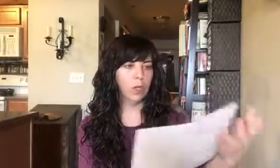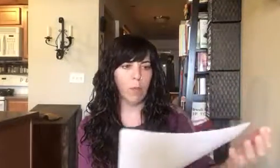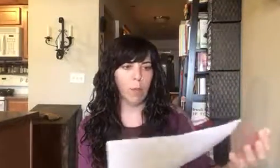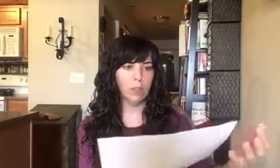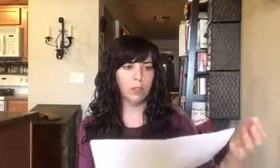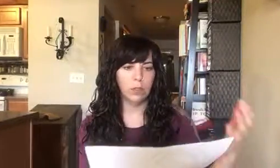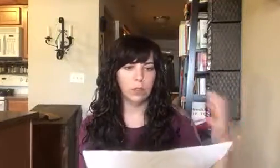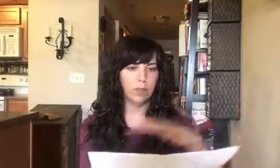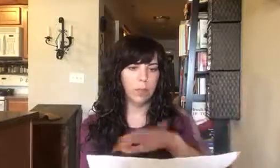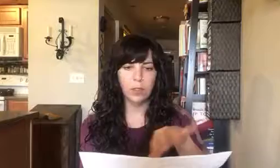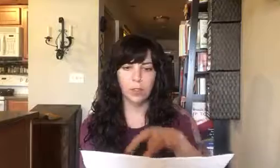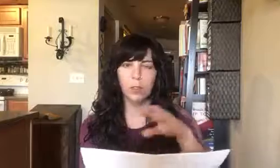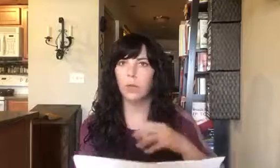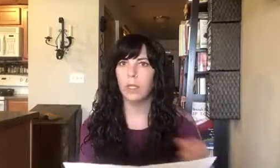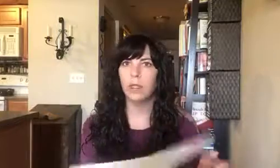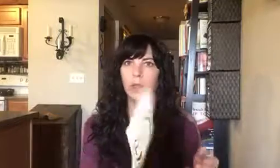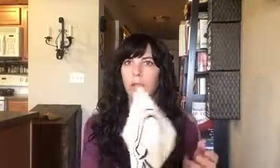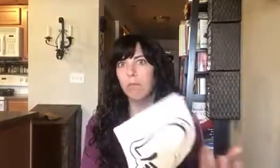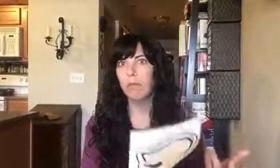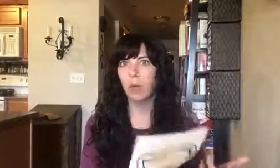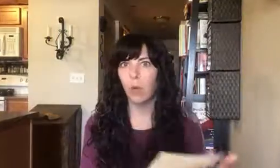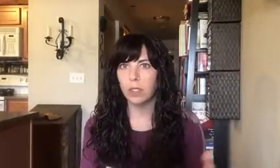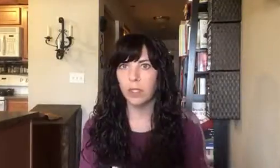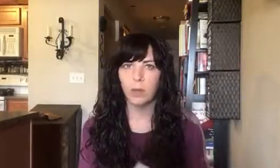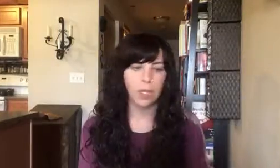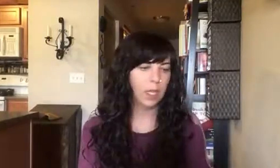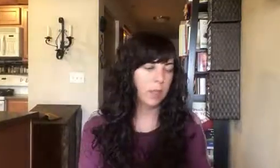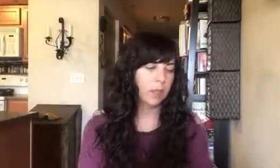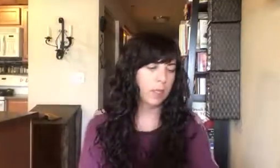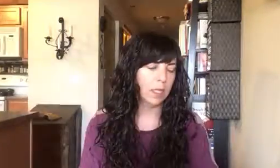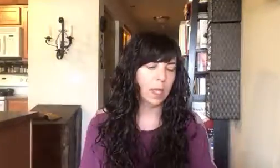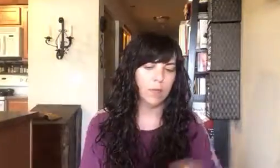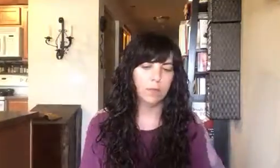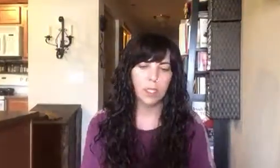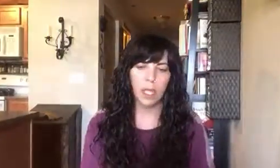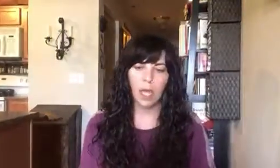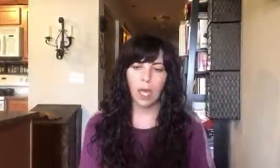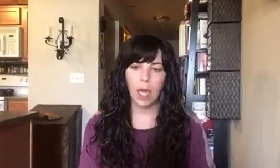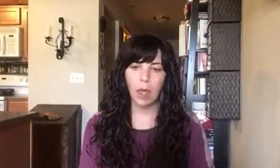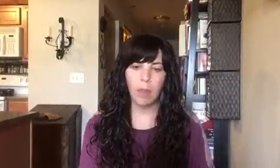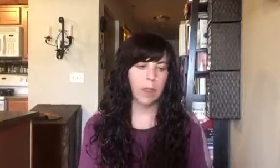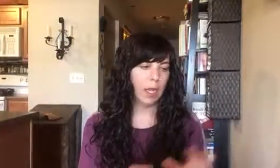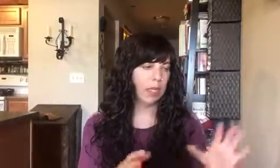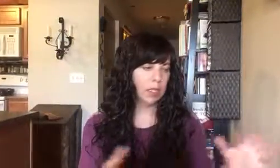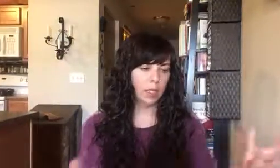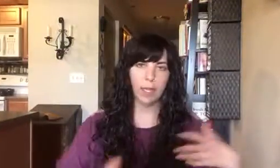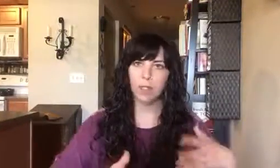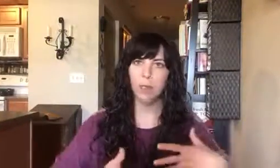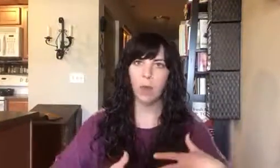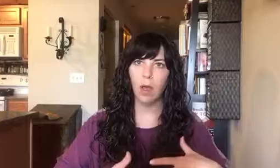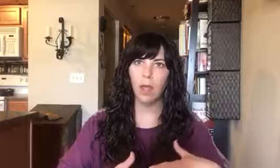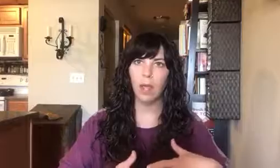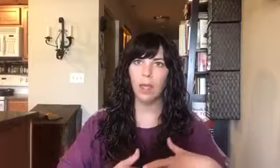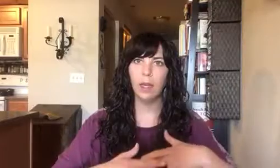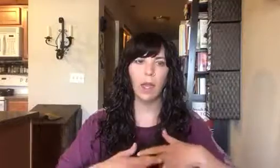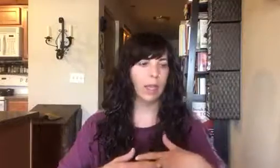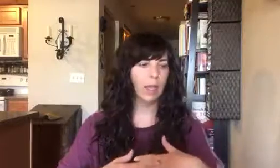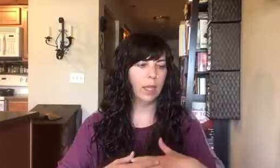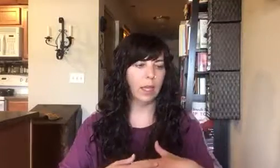a moment to, everybody drew what their thing was they were thinking about that they loved. And then I collected them all, and I